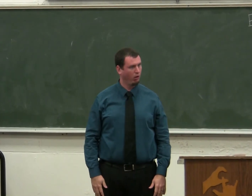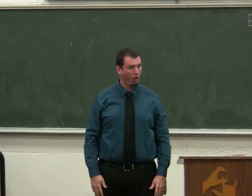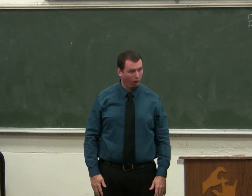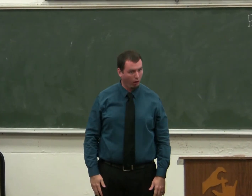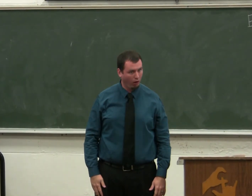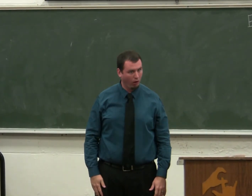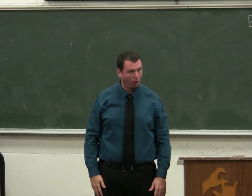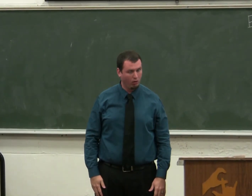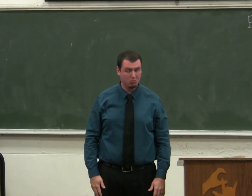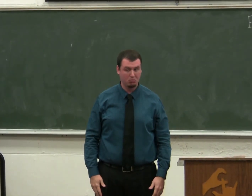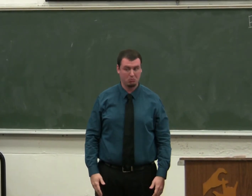dead.